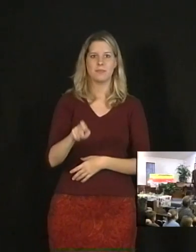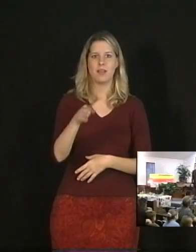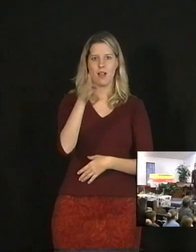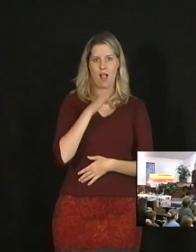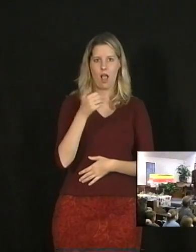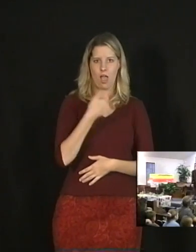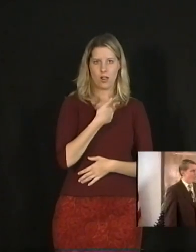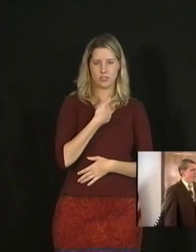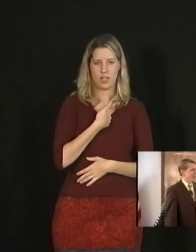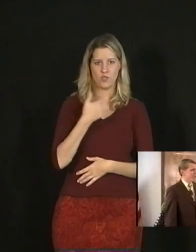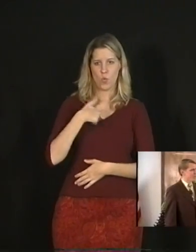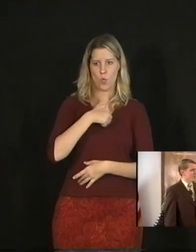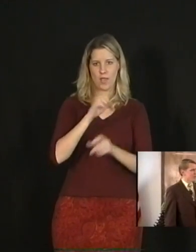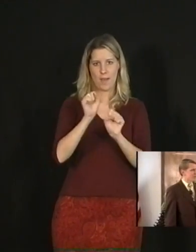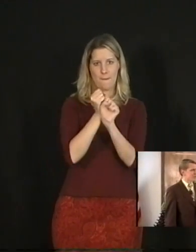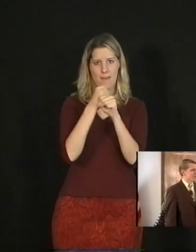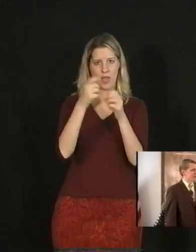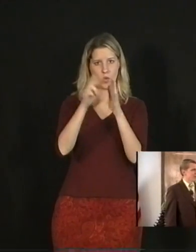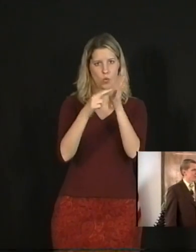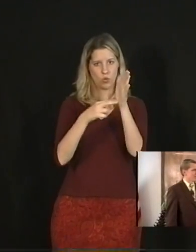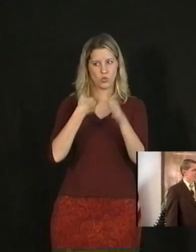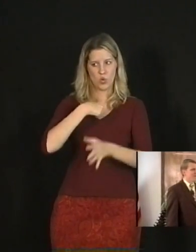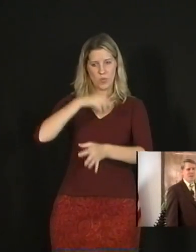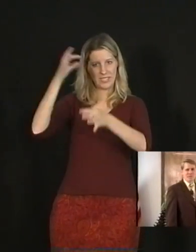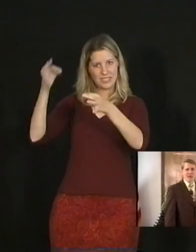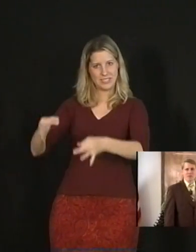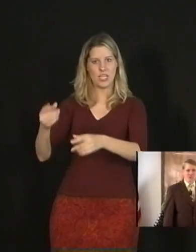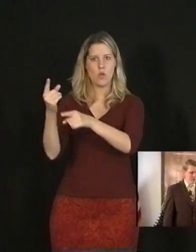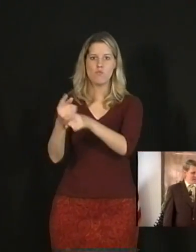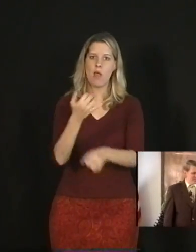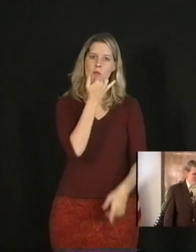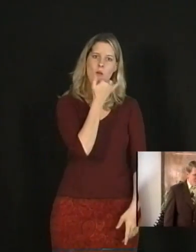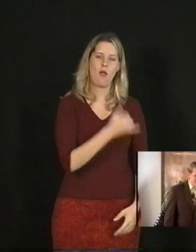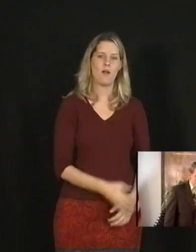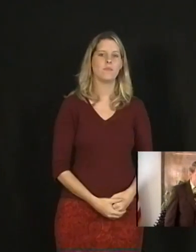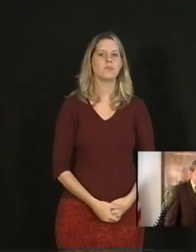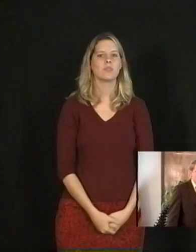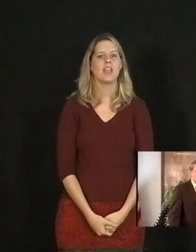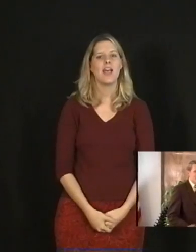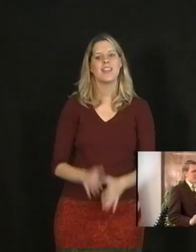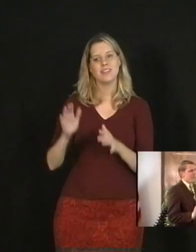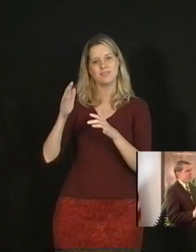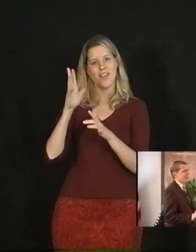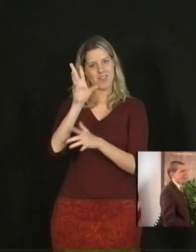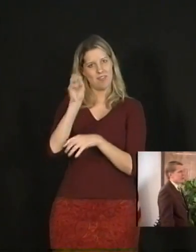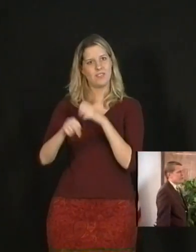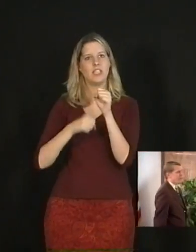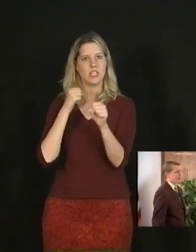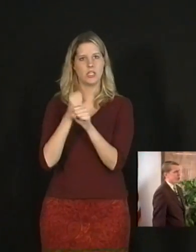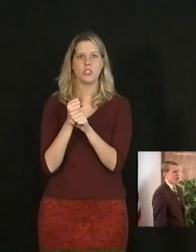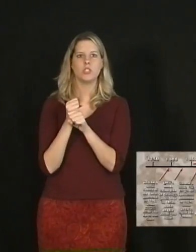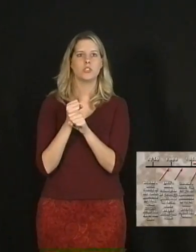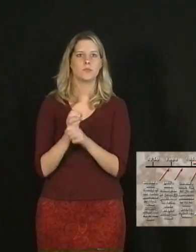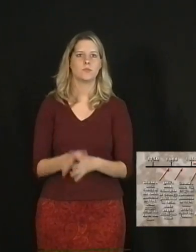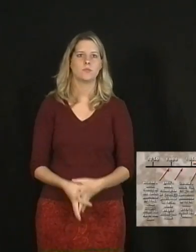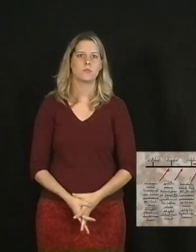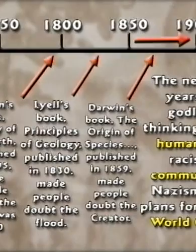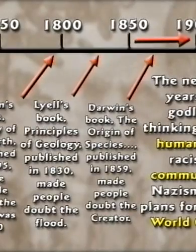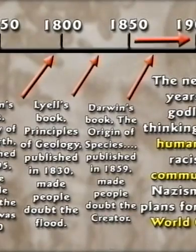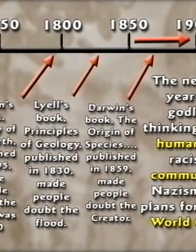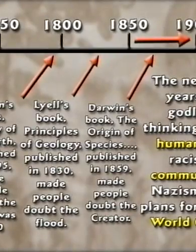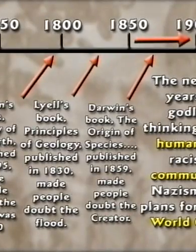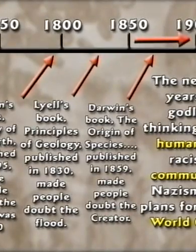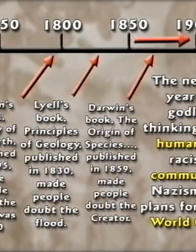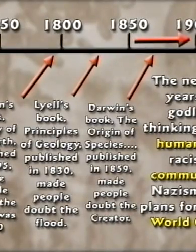must be God. We make the rules. We decide what's right and wrong. For the next 50 years, after Darwin's book came